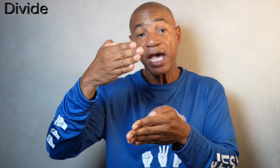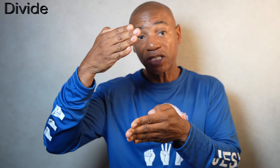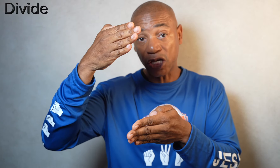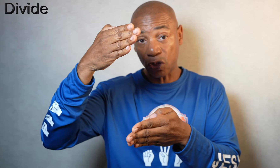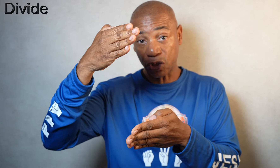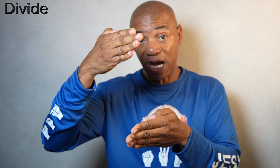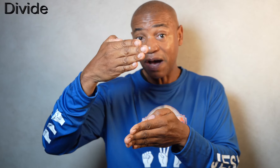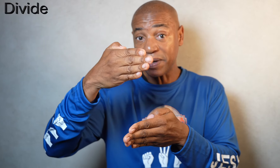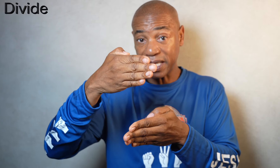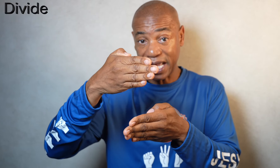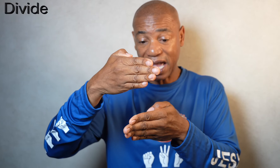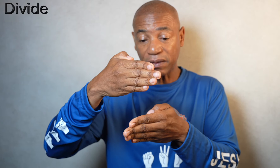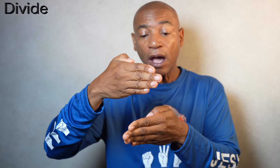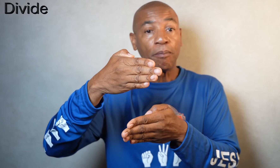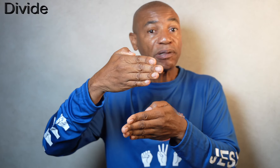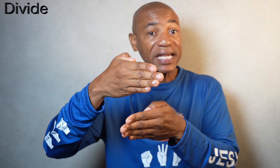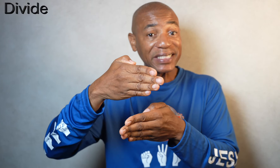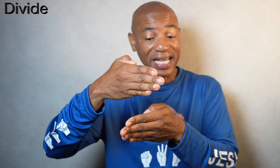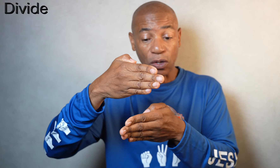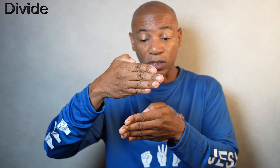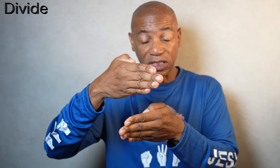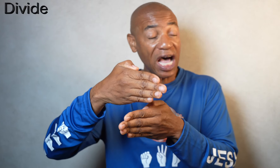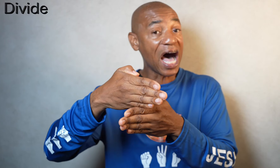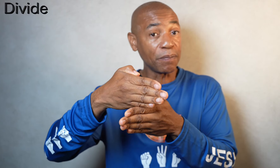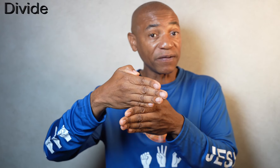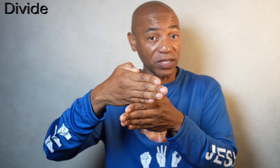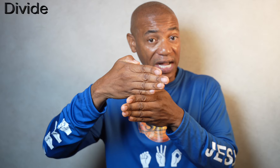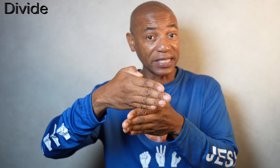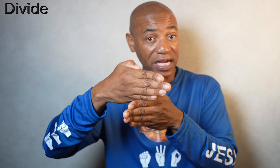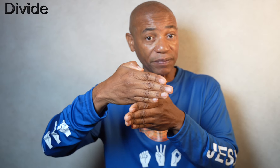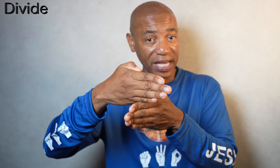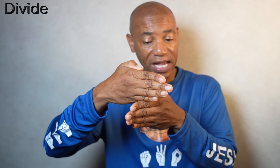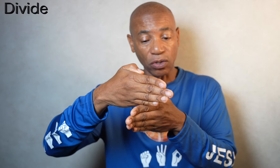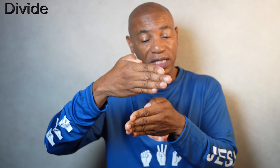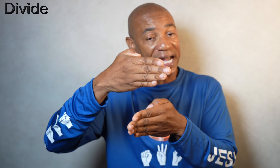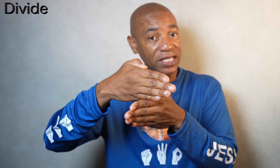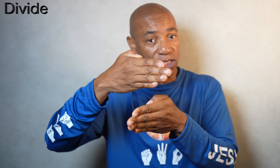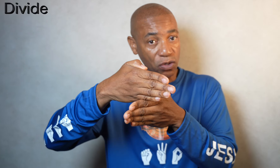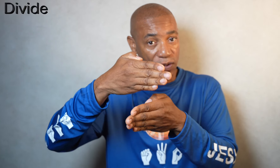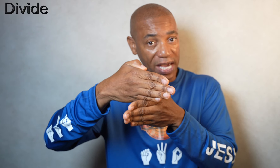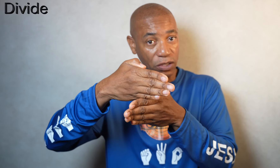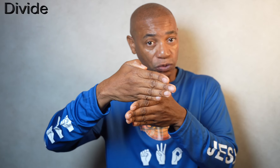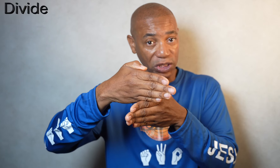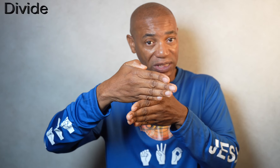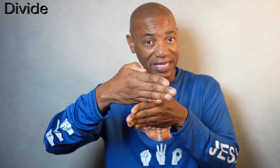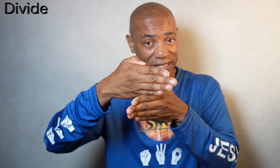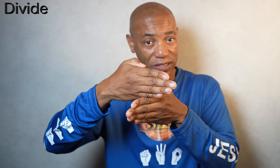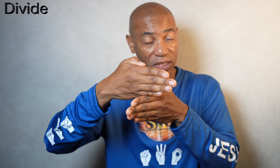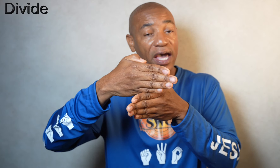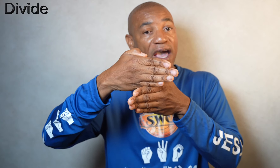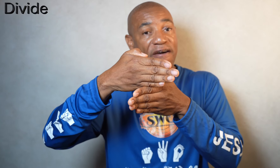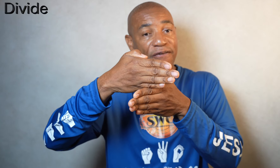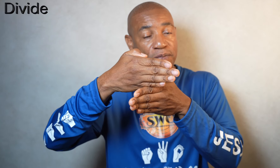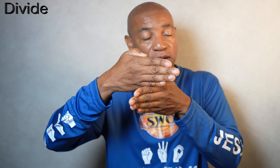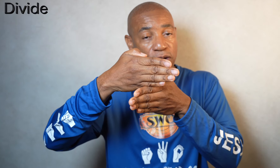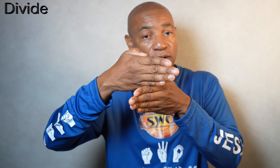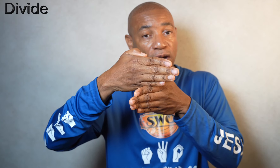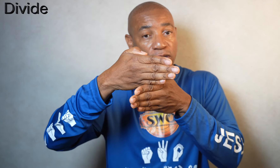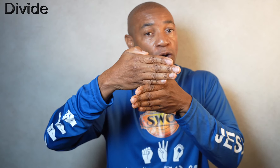Take your dominant hand, place that on top of the non-dominant hand on a 90-degree angle just like this. And from here, you'll